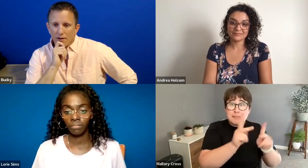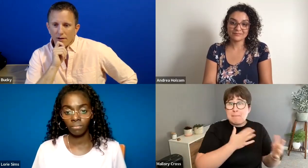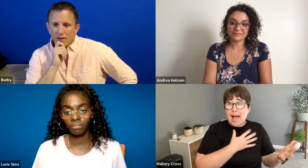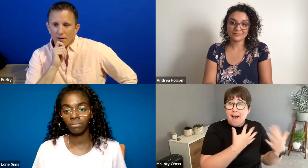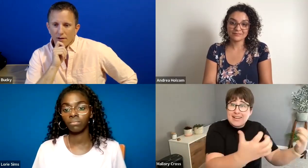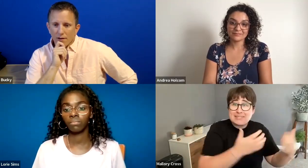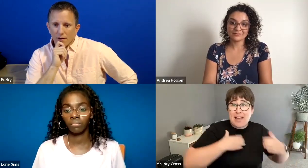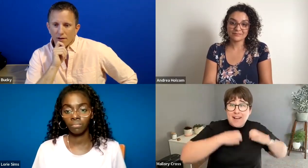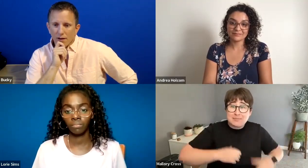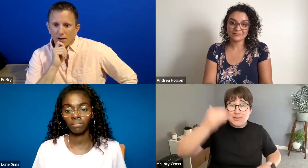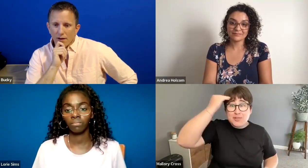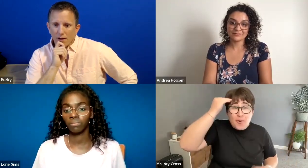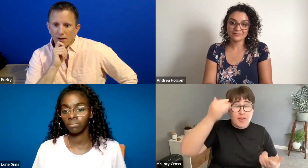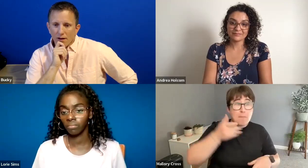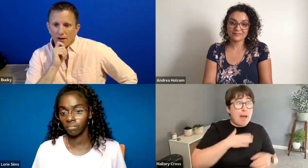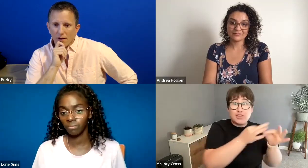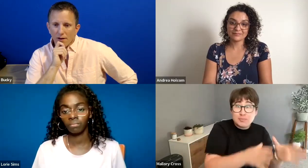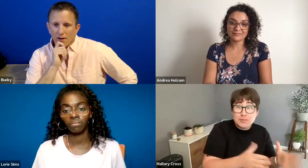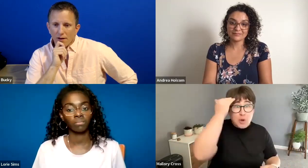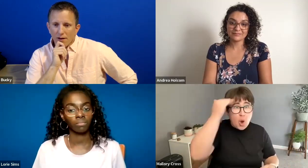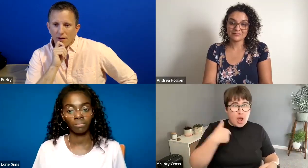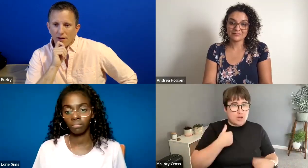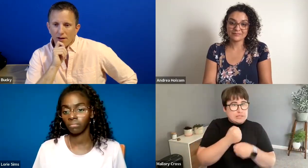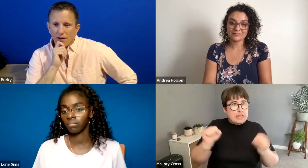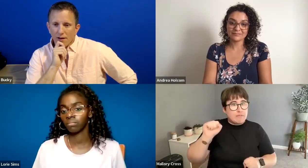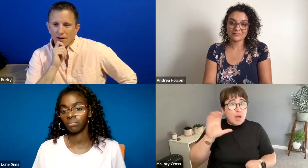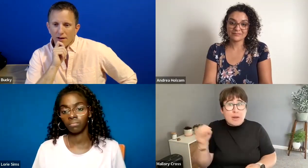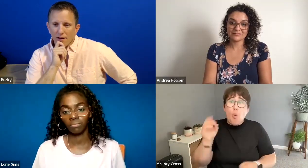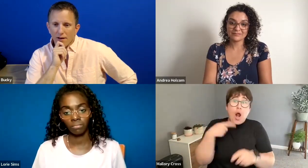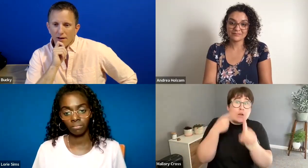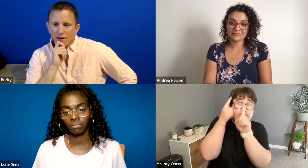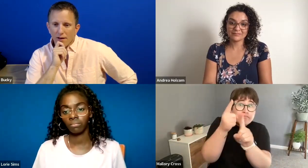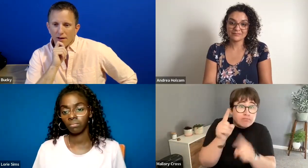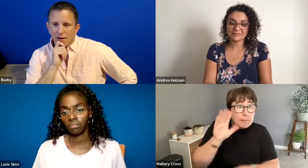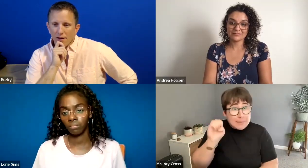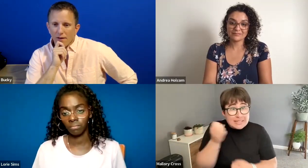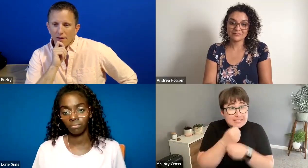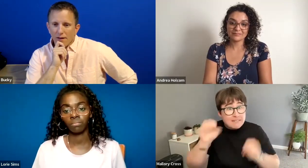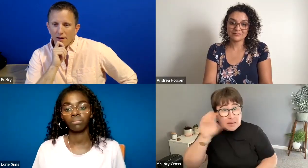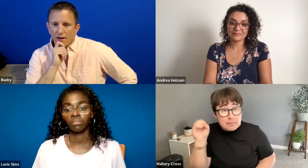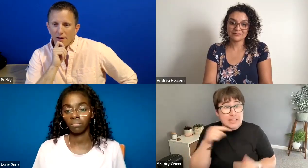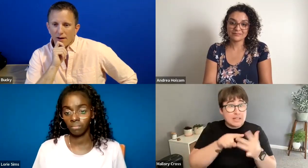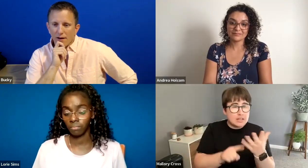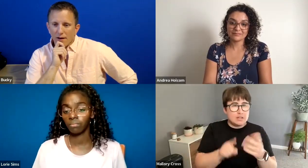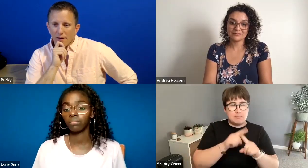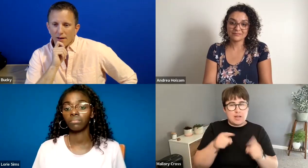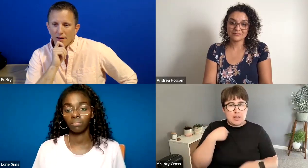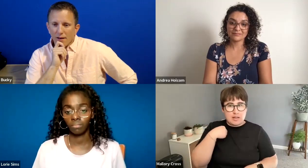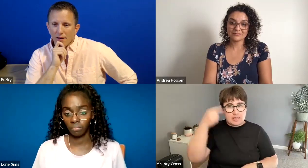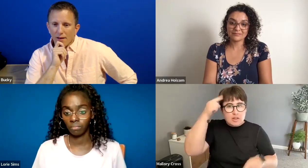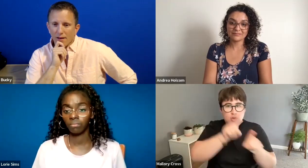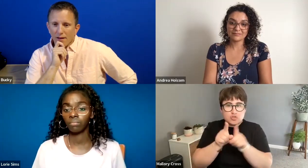providing a reason for what they did. Again, want my audience or my consumers or my interpreters to know that we are in fact a